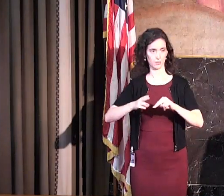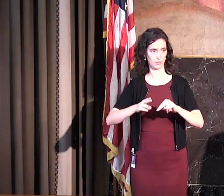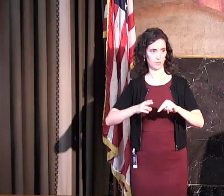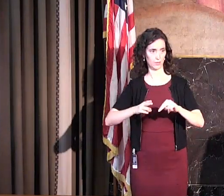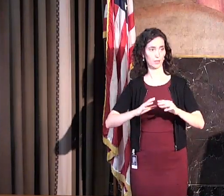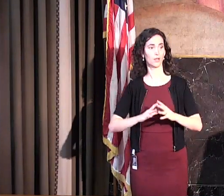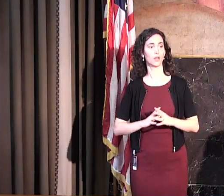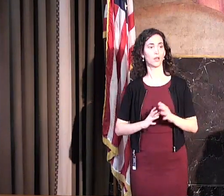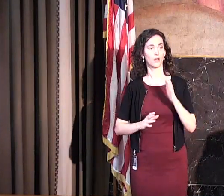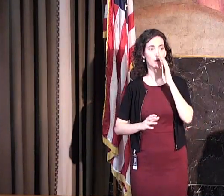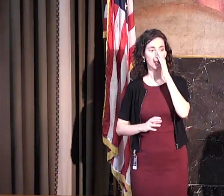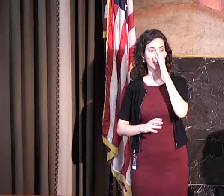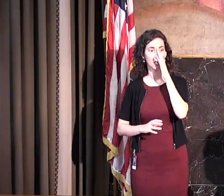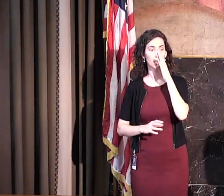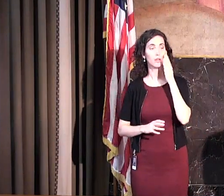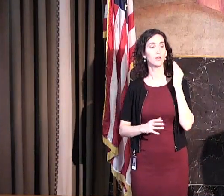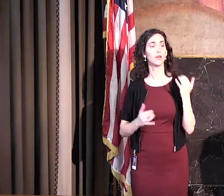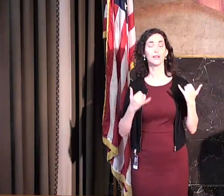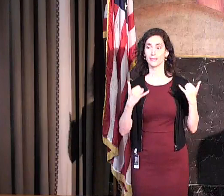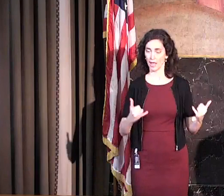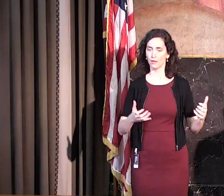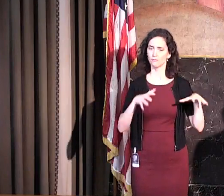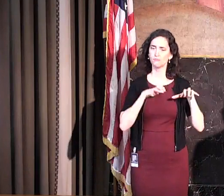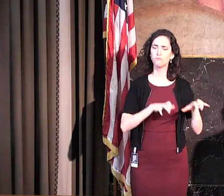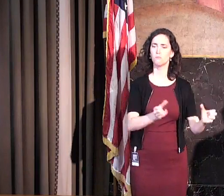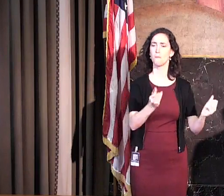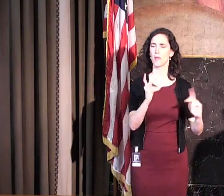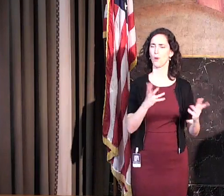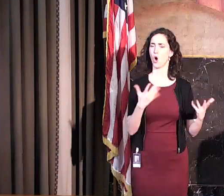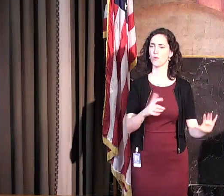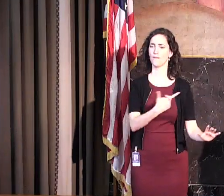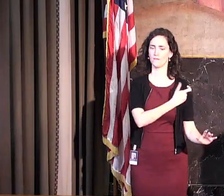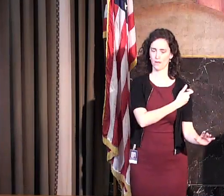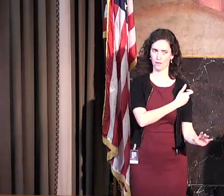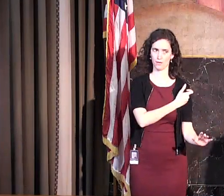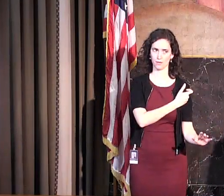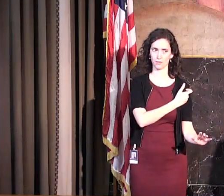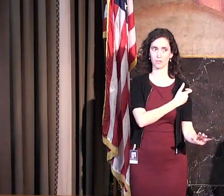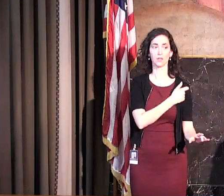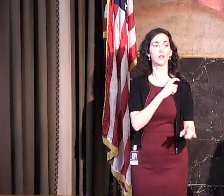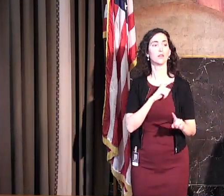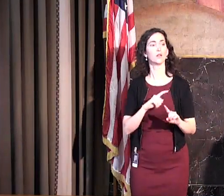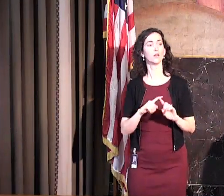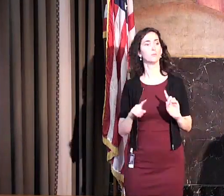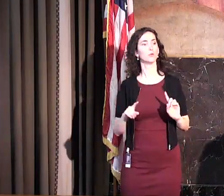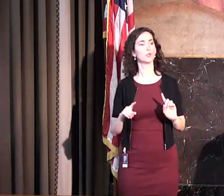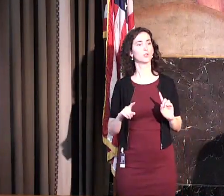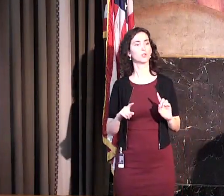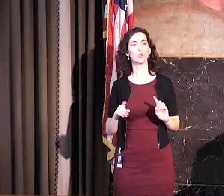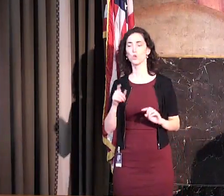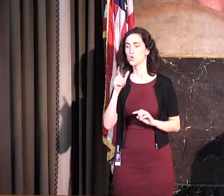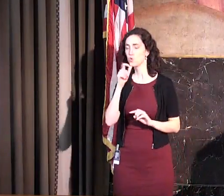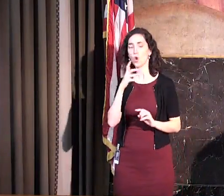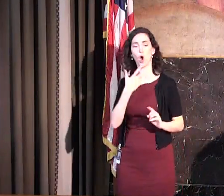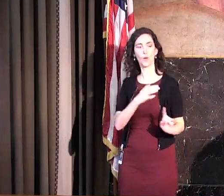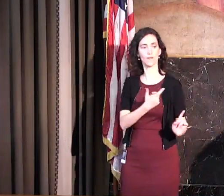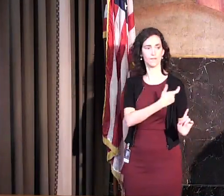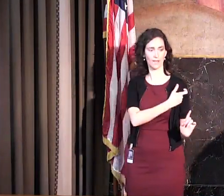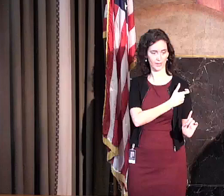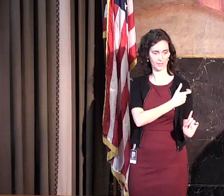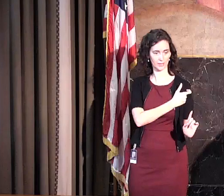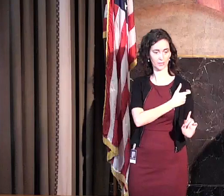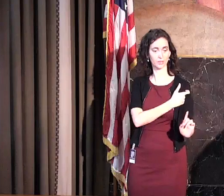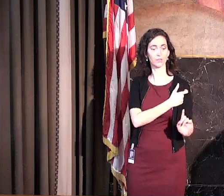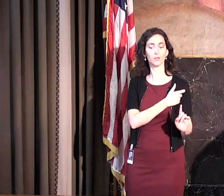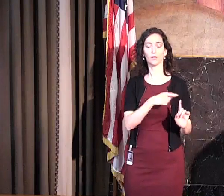is there's this mass of people who are vaccinated. I mean, what, I guess, advice would you give to someone who is vaccinated if they're